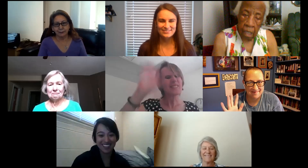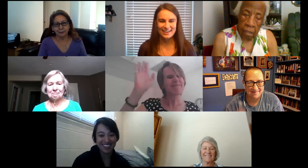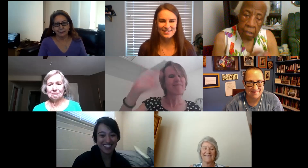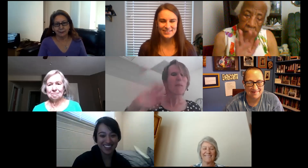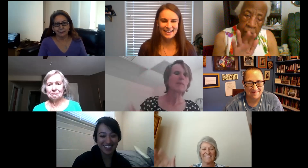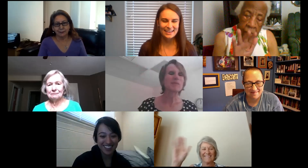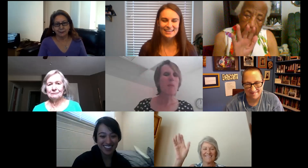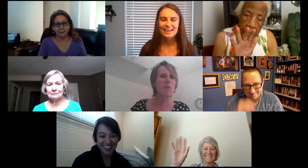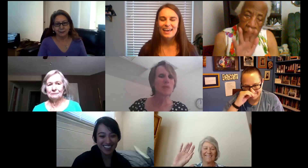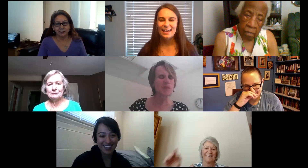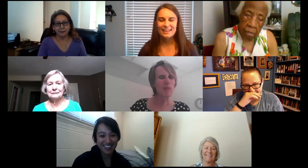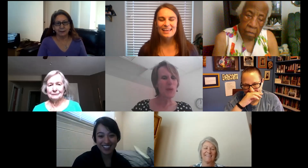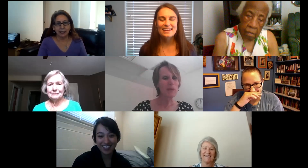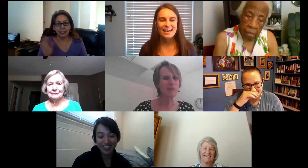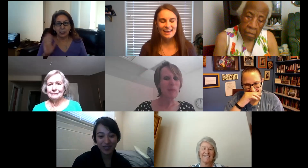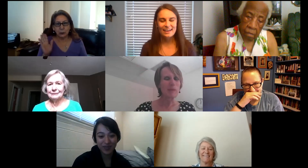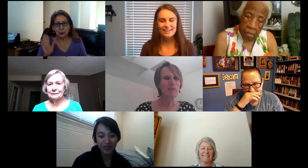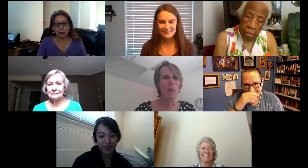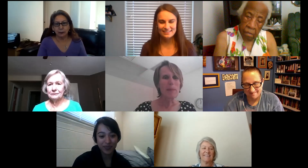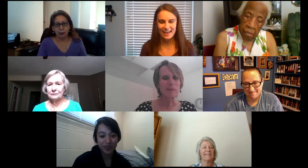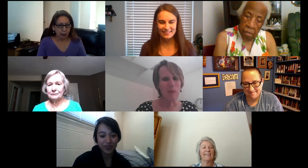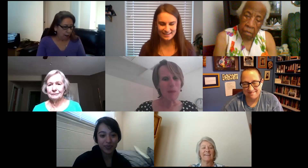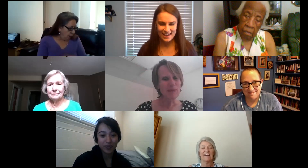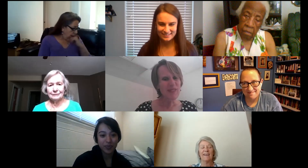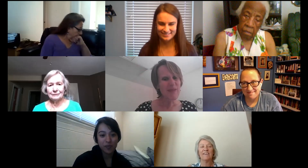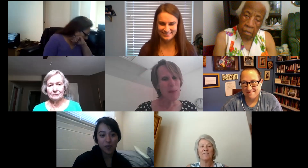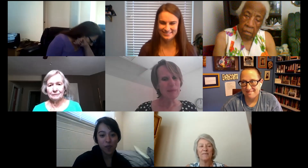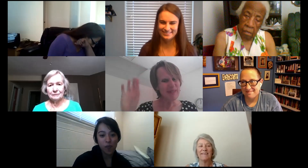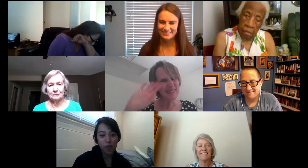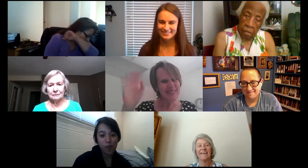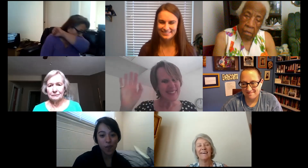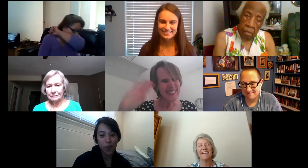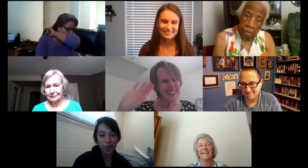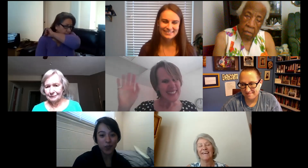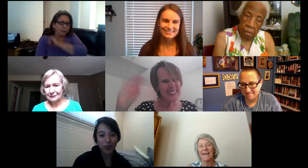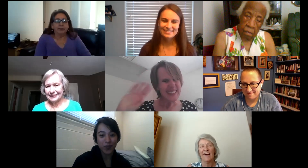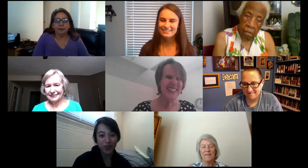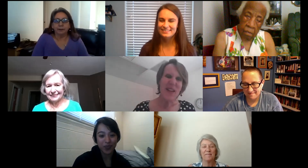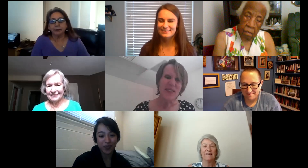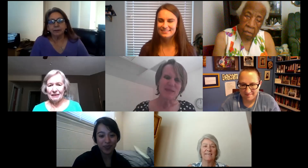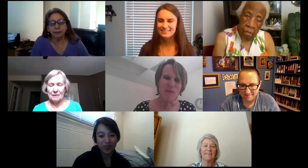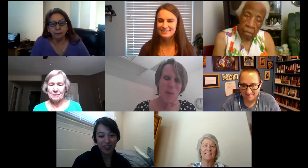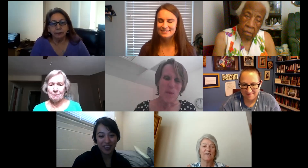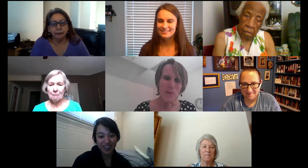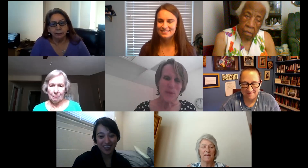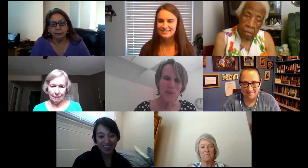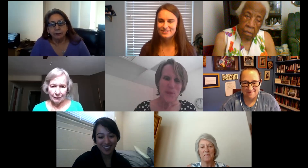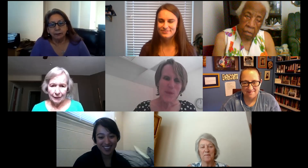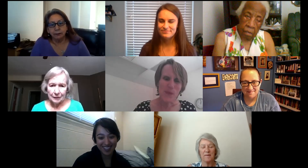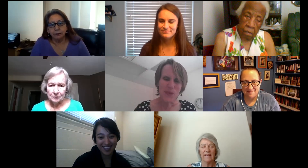for coming. And Linda. Hi, Linda. Hi, everyone. Hi, I'm Linda Hill, a Time Bank member, and